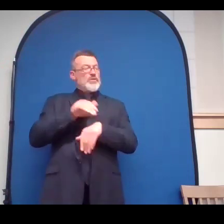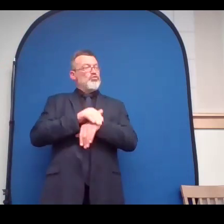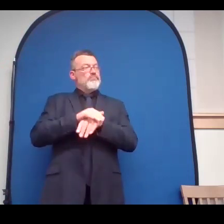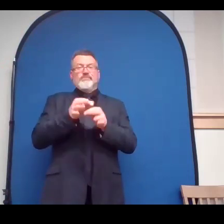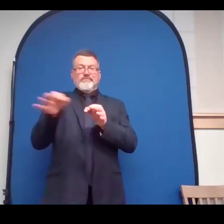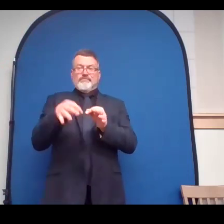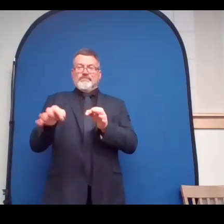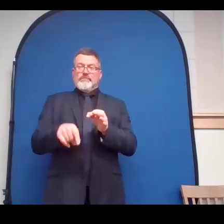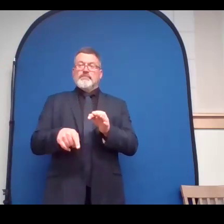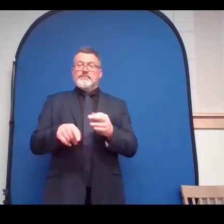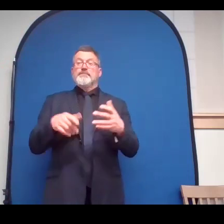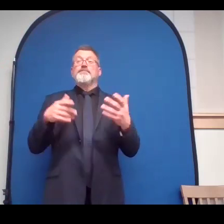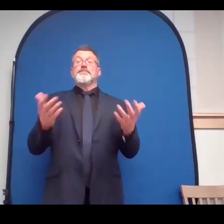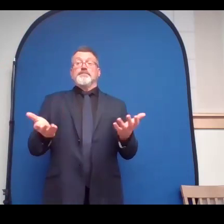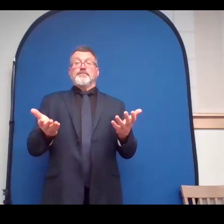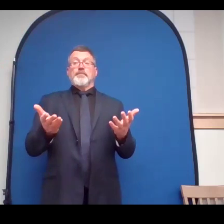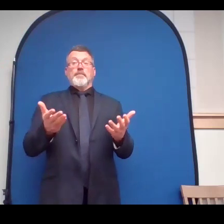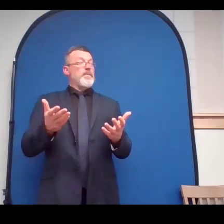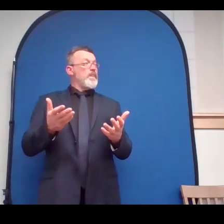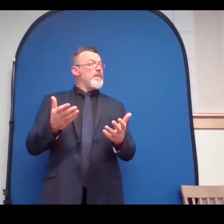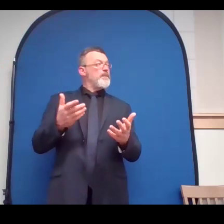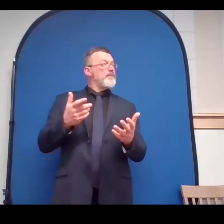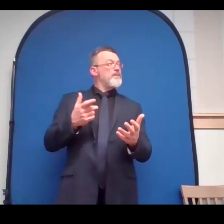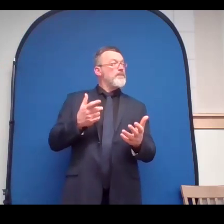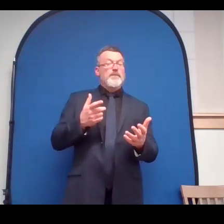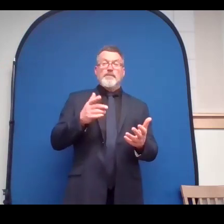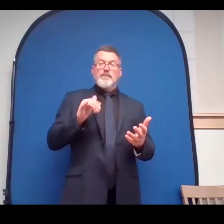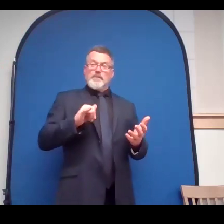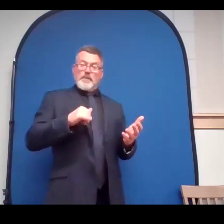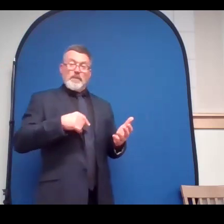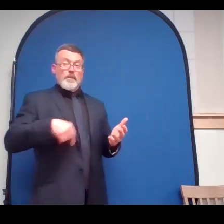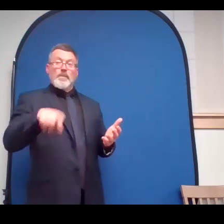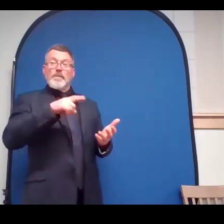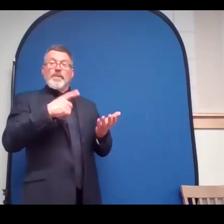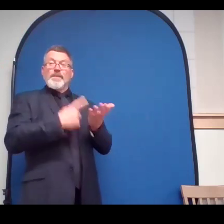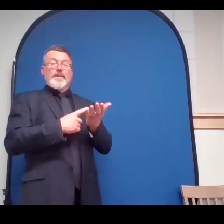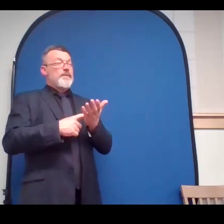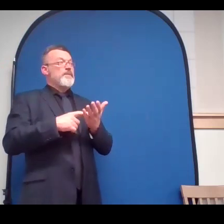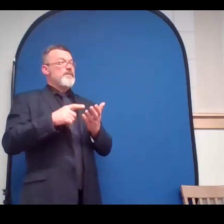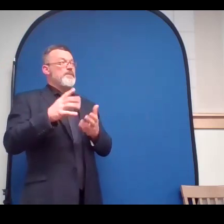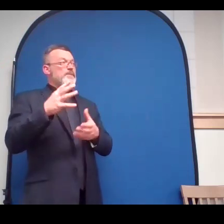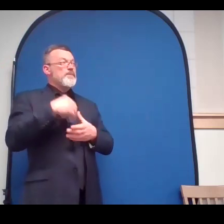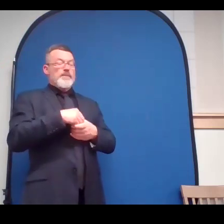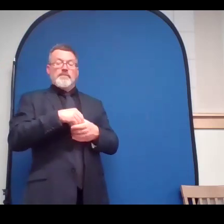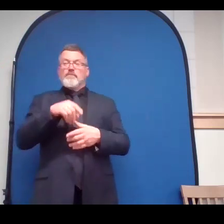You talked about your engagement with his care, correct?